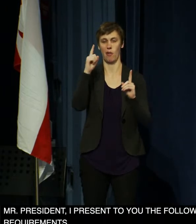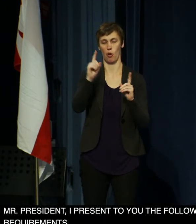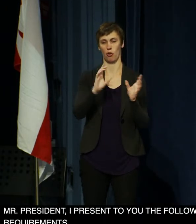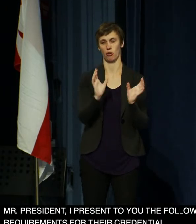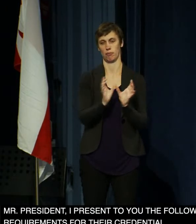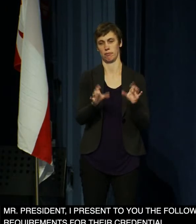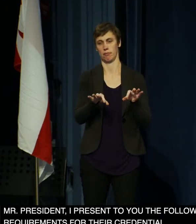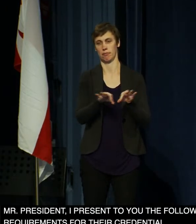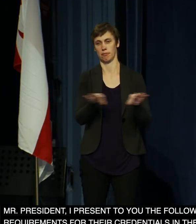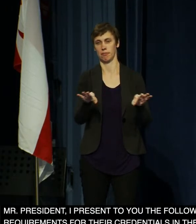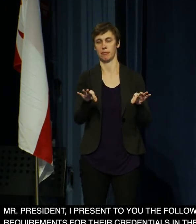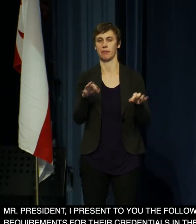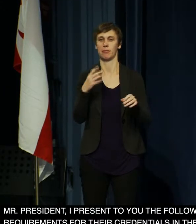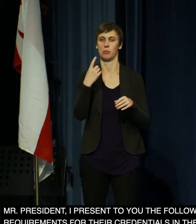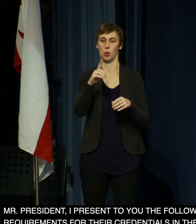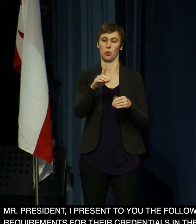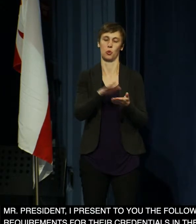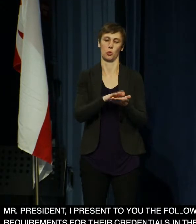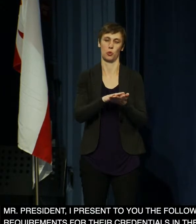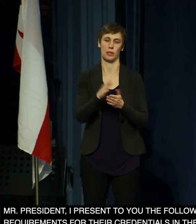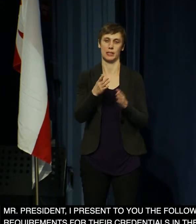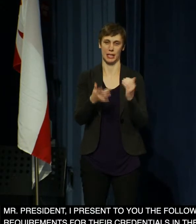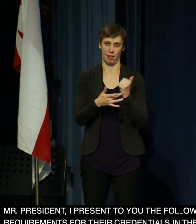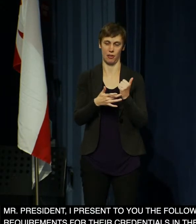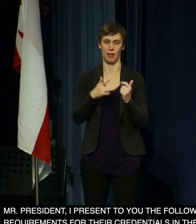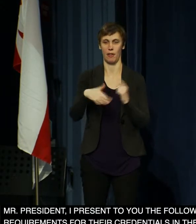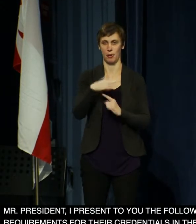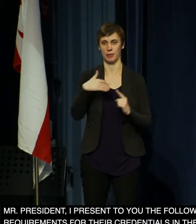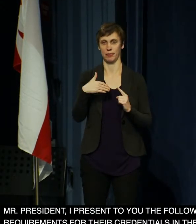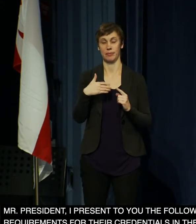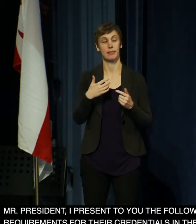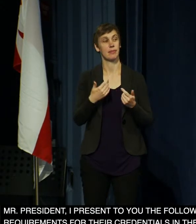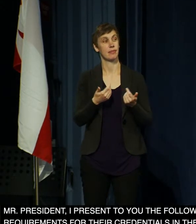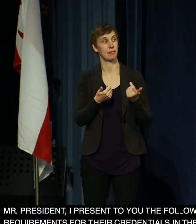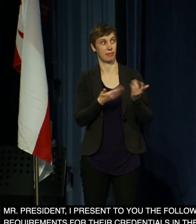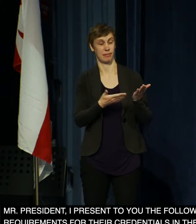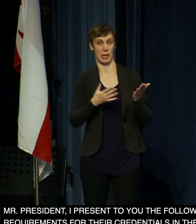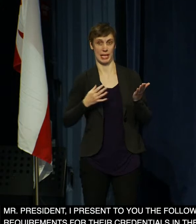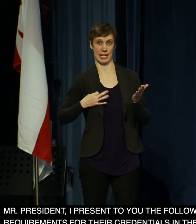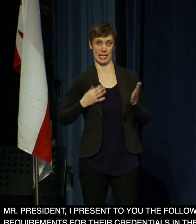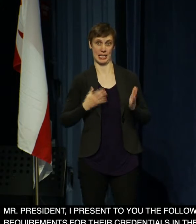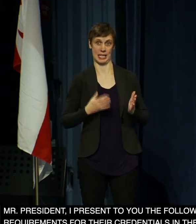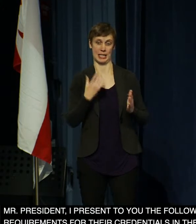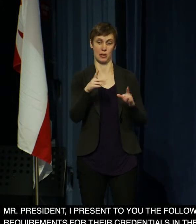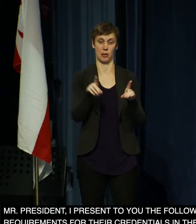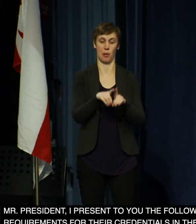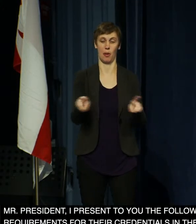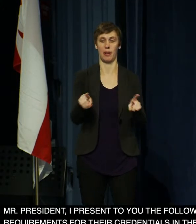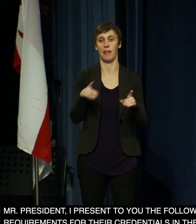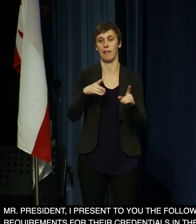Environment. Mr. President, the candidates for the Diploma in Environmental Engineering Technology.